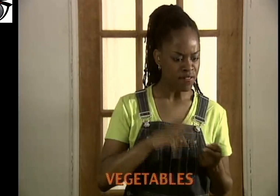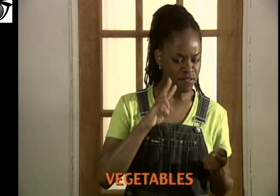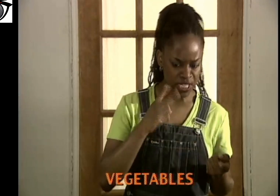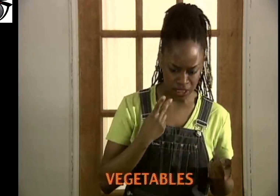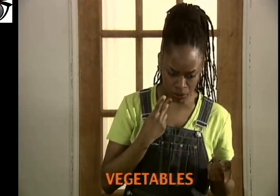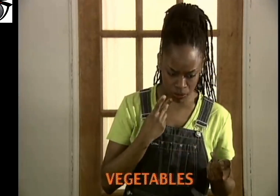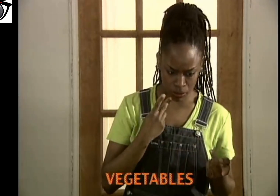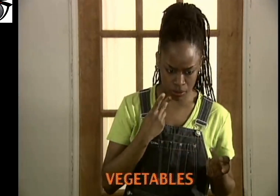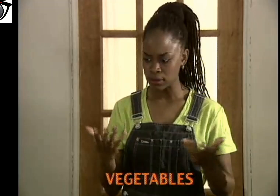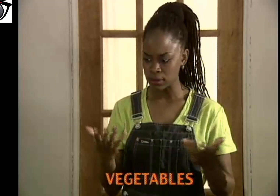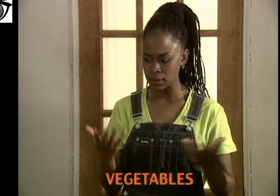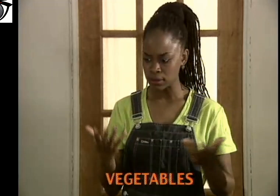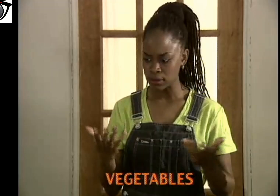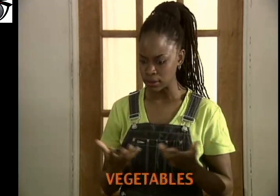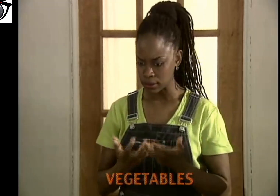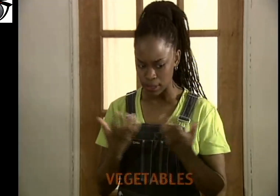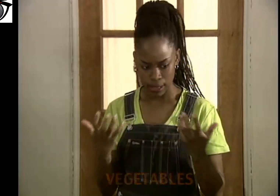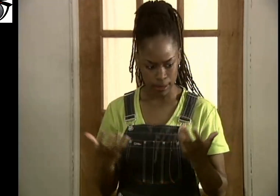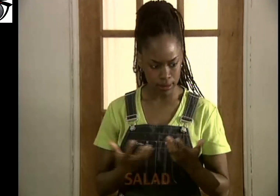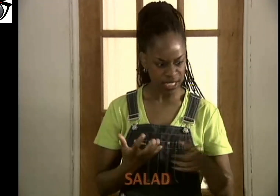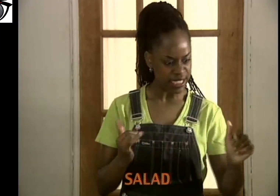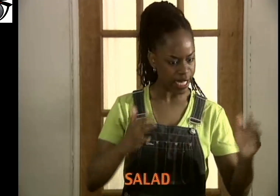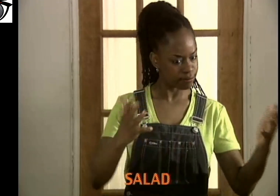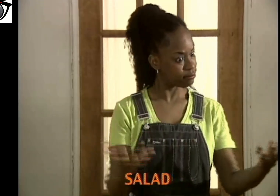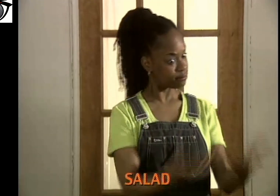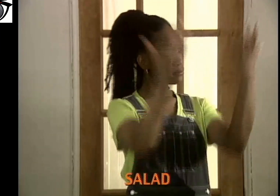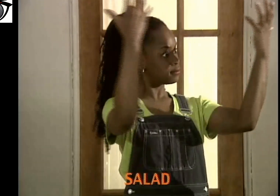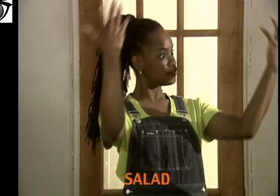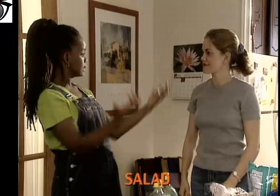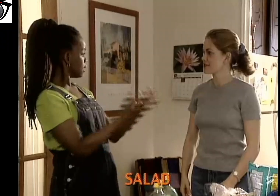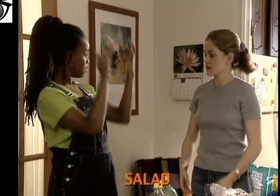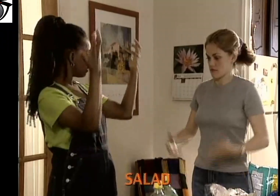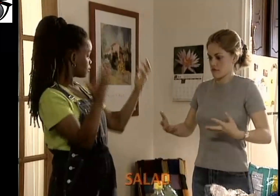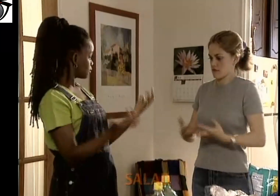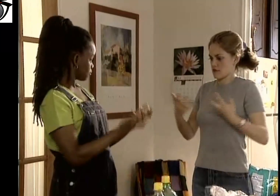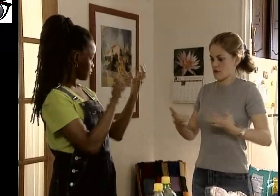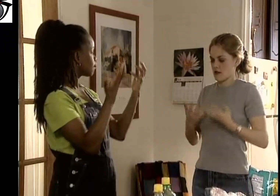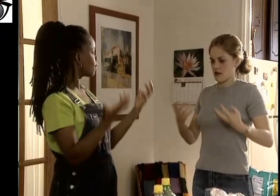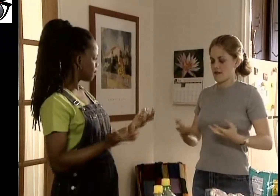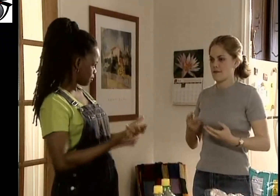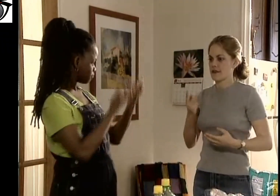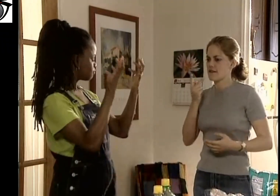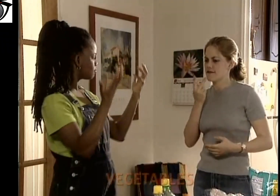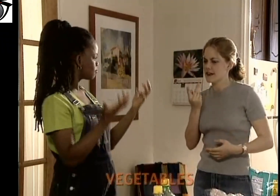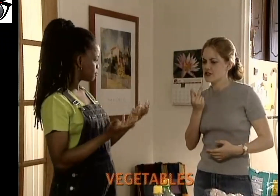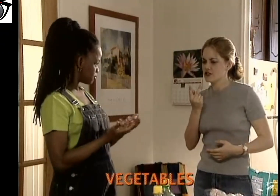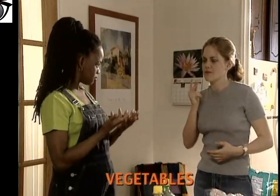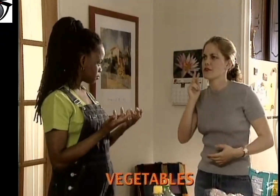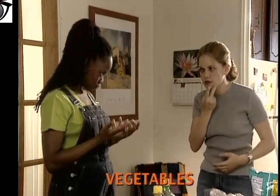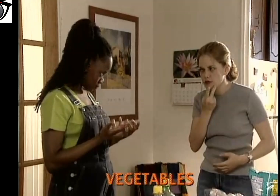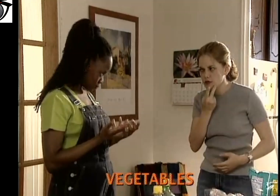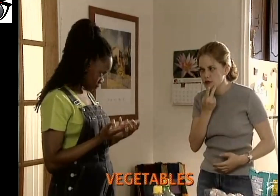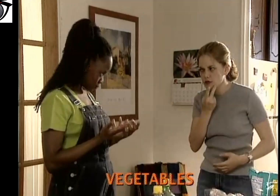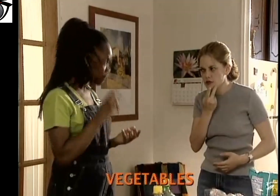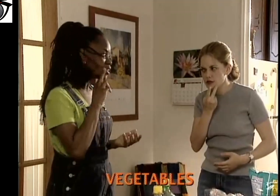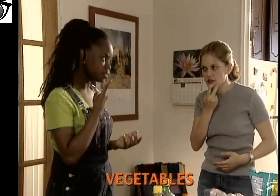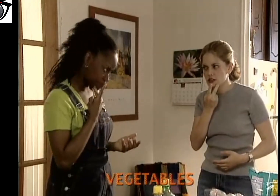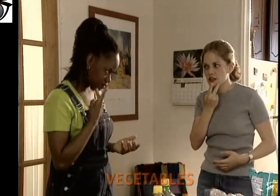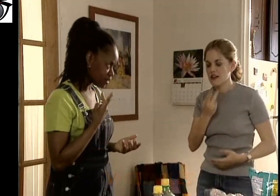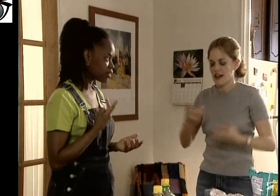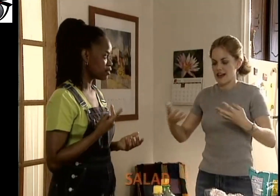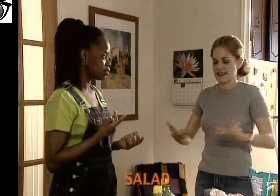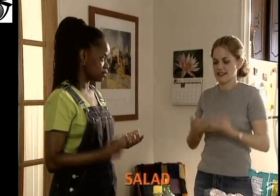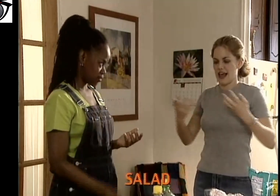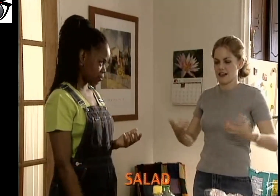Here we have vegetables and salad. Oh, see, it's like tossing a salad.